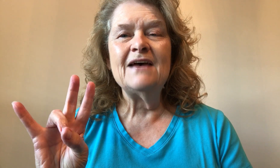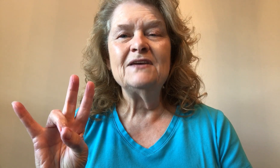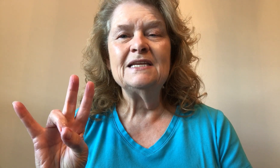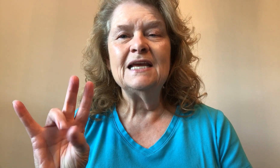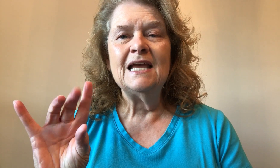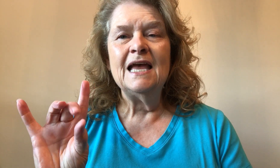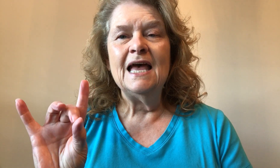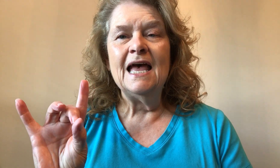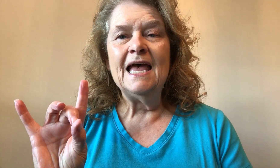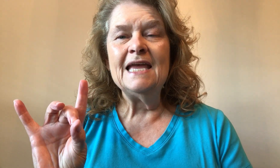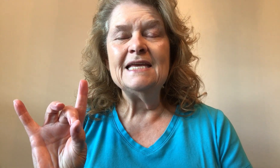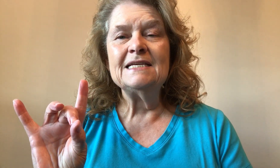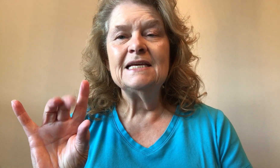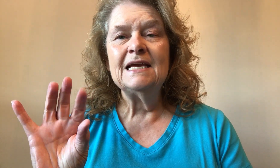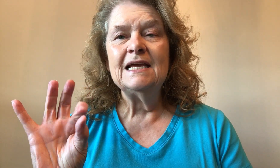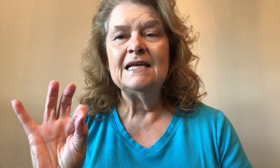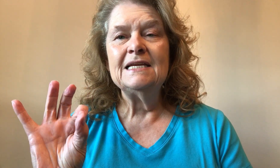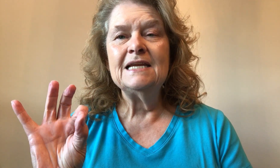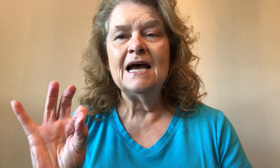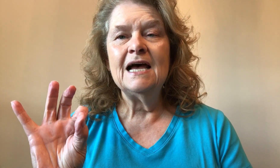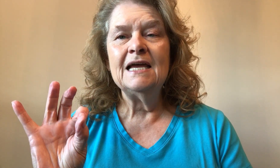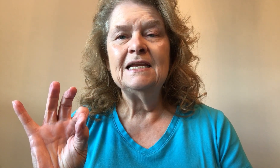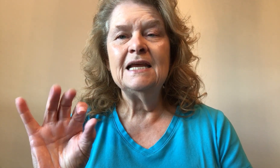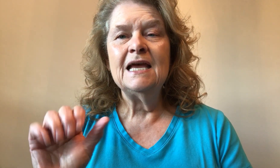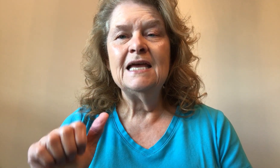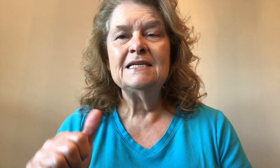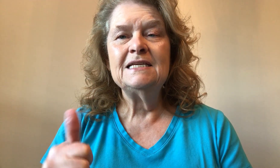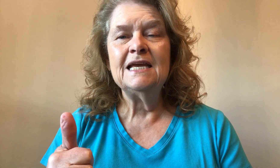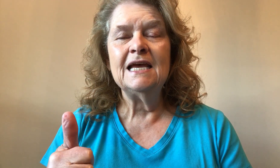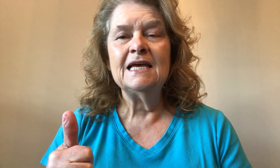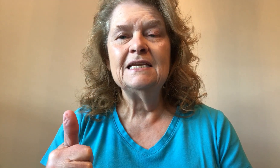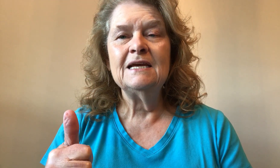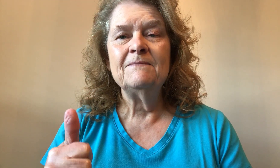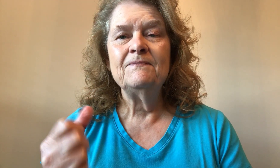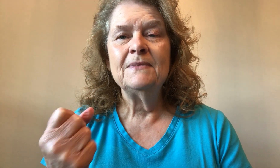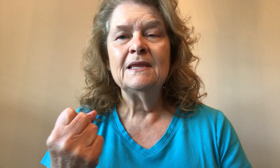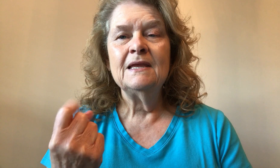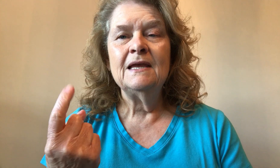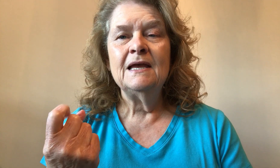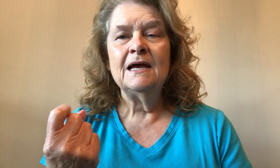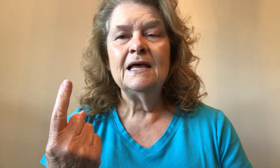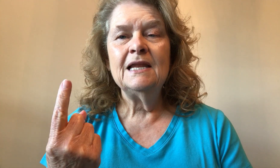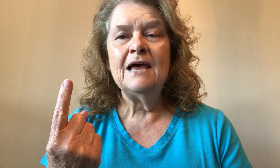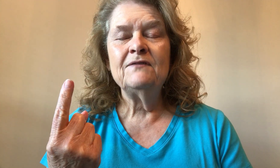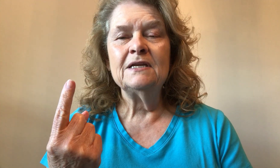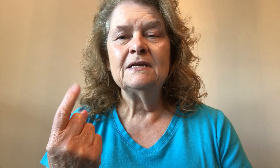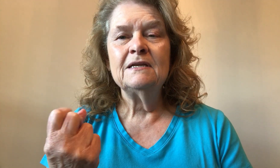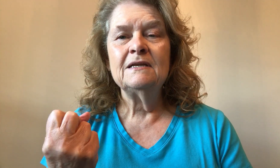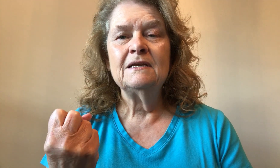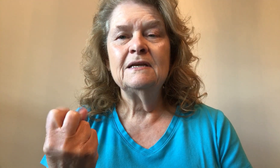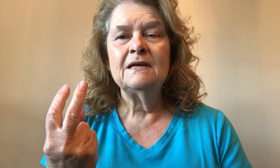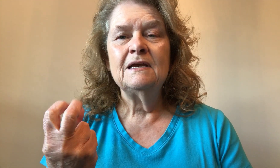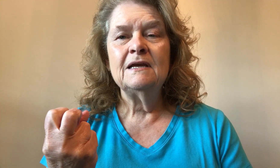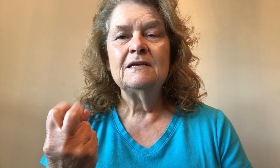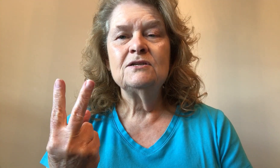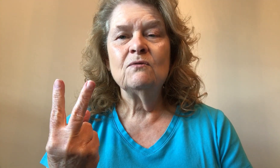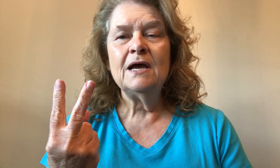7, 8, 9, 10, 11,